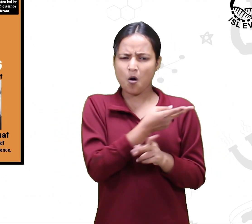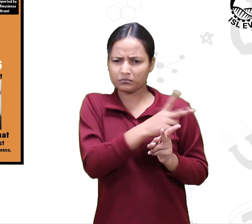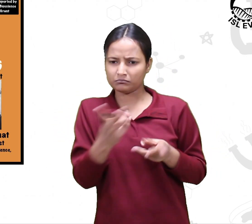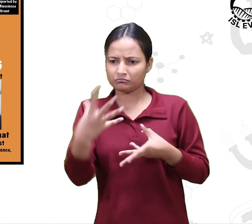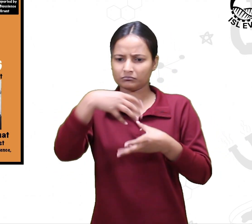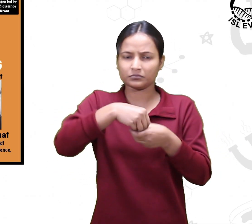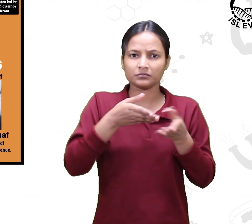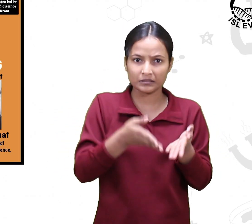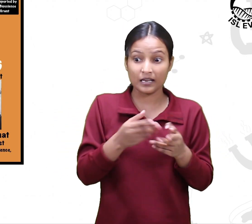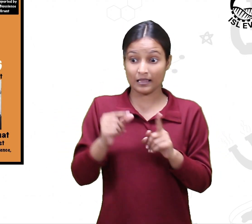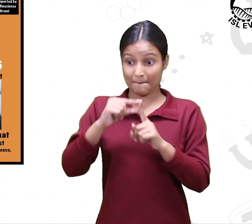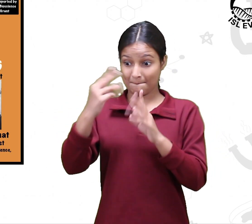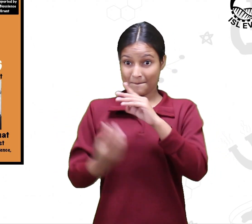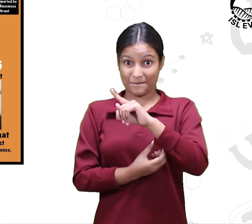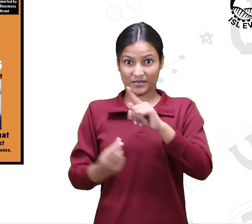physics, where